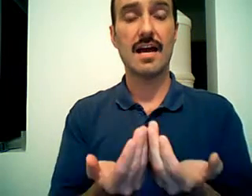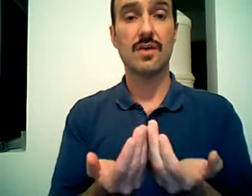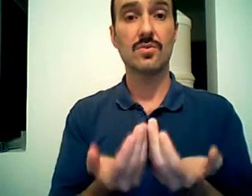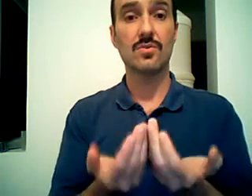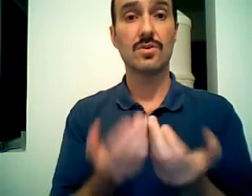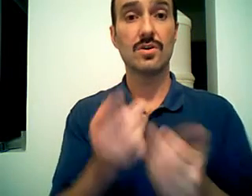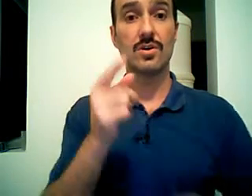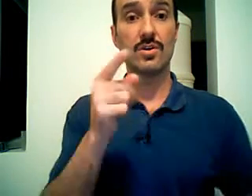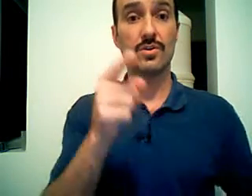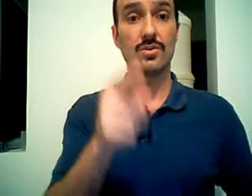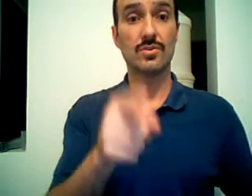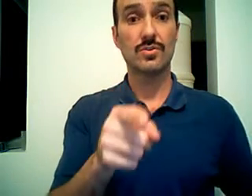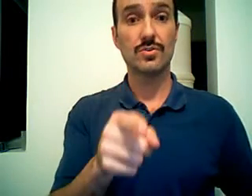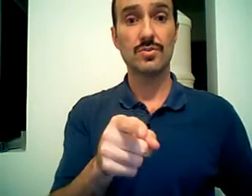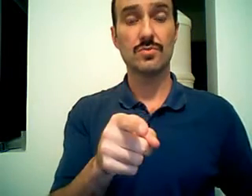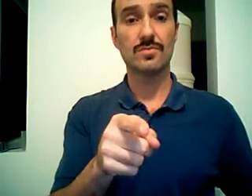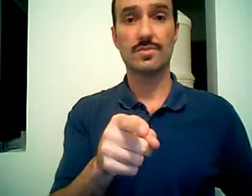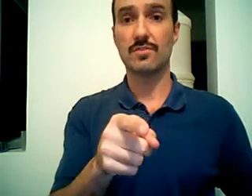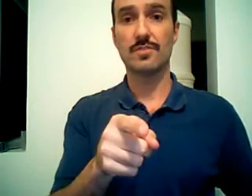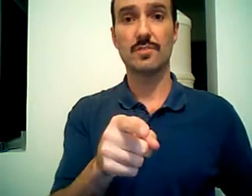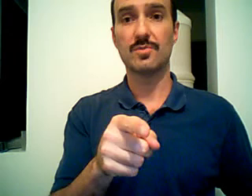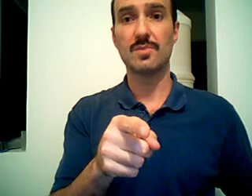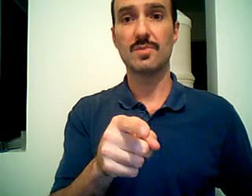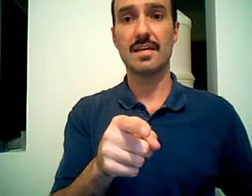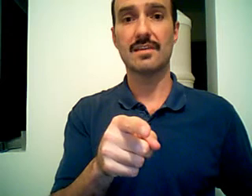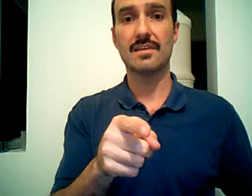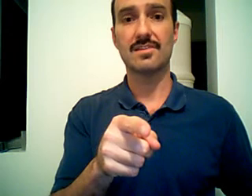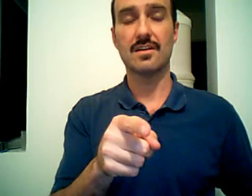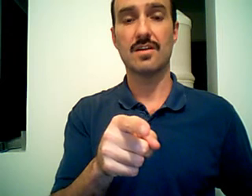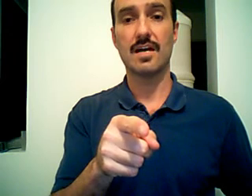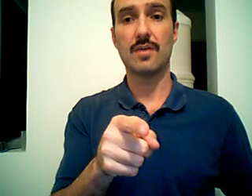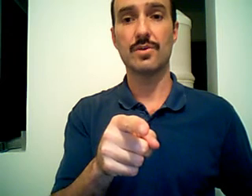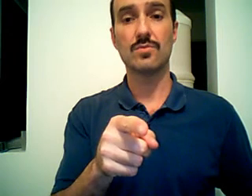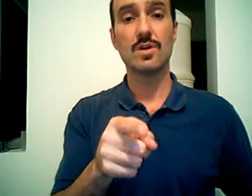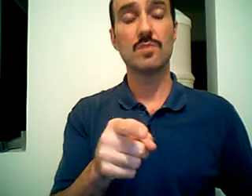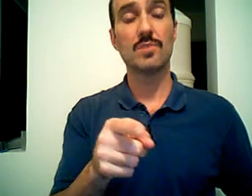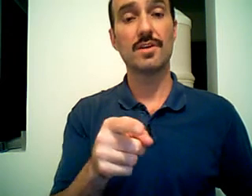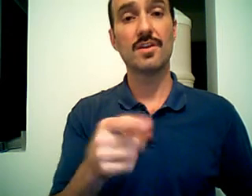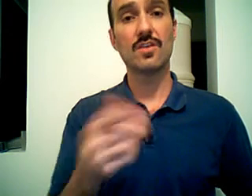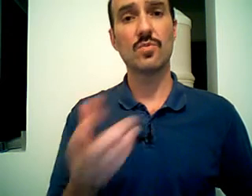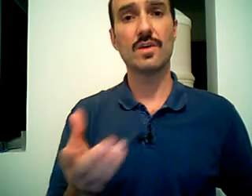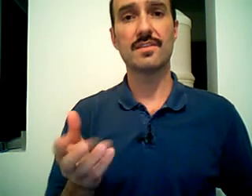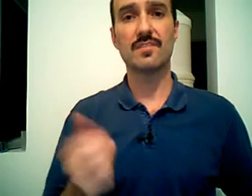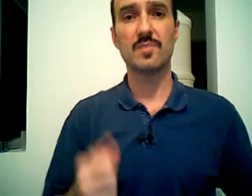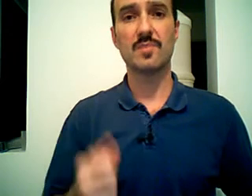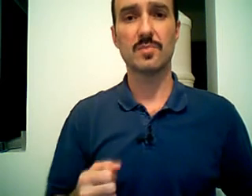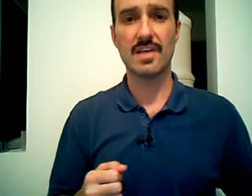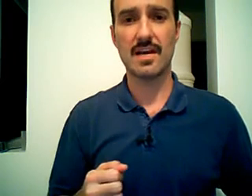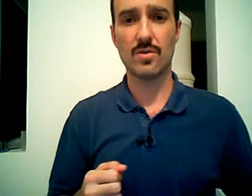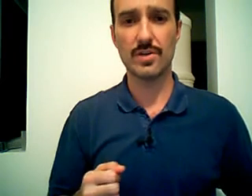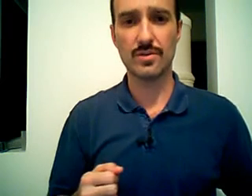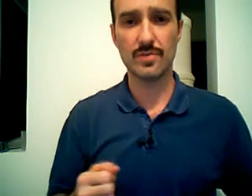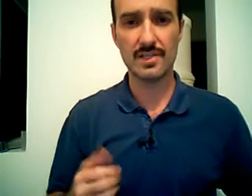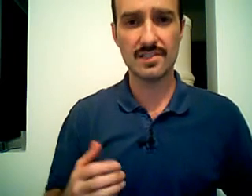how you. There's no verb to be in ASL. How are you? But another way that deaf people say how are you is they